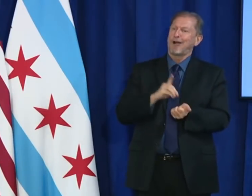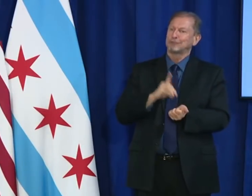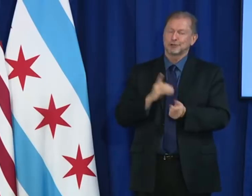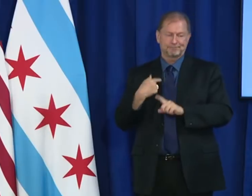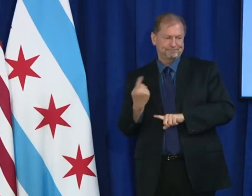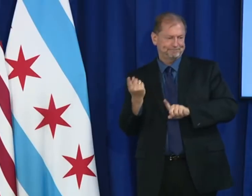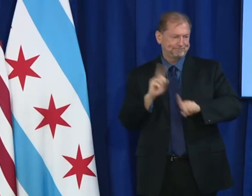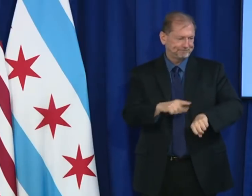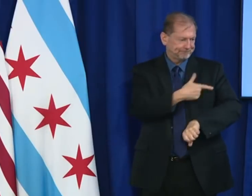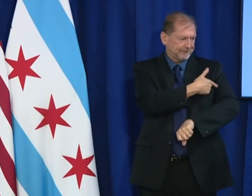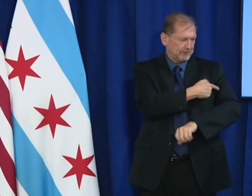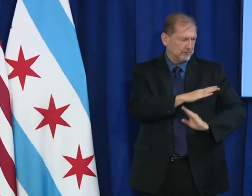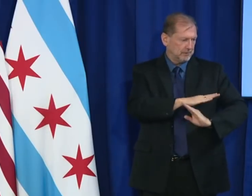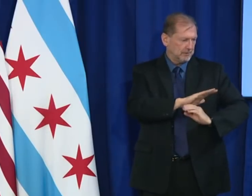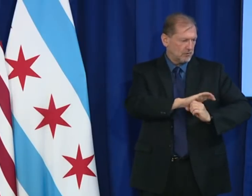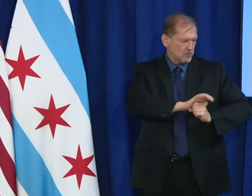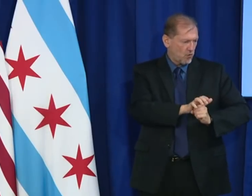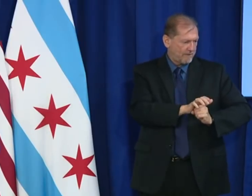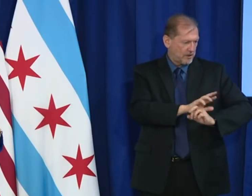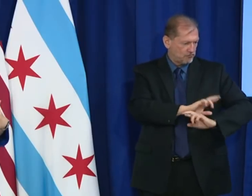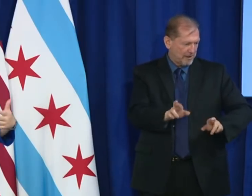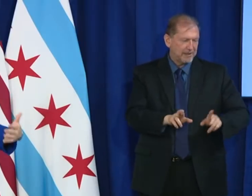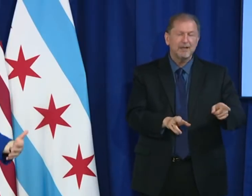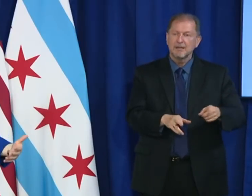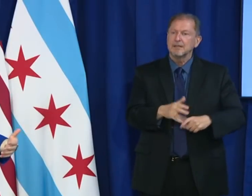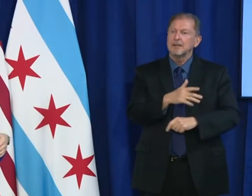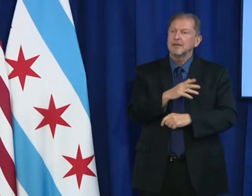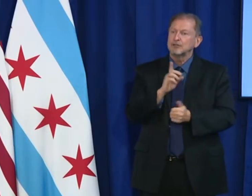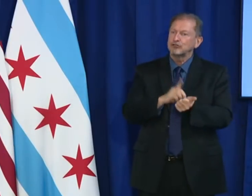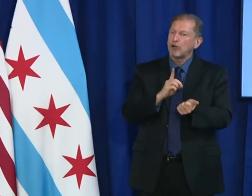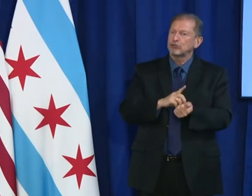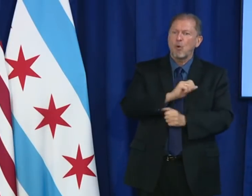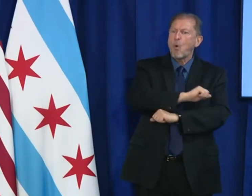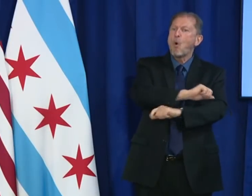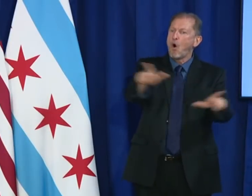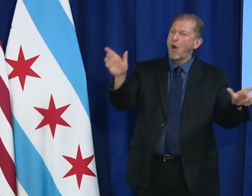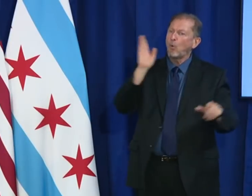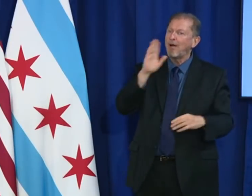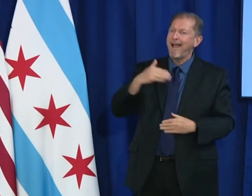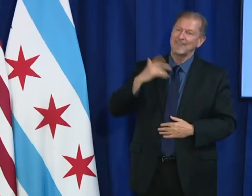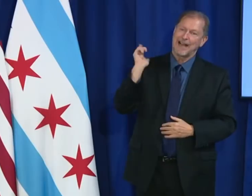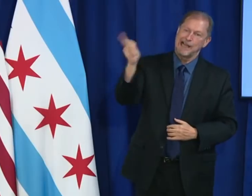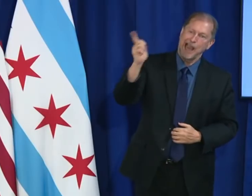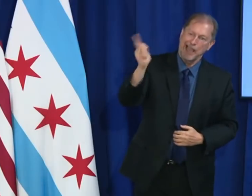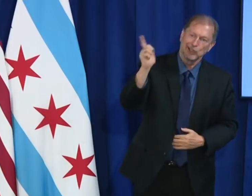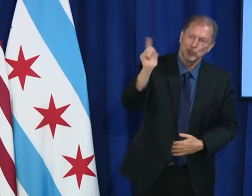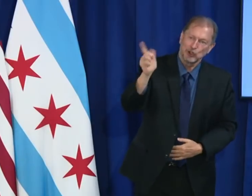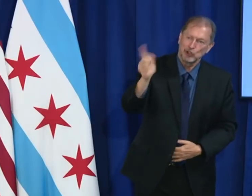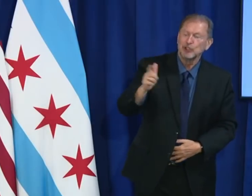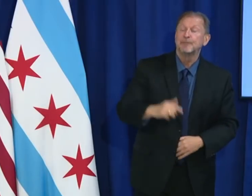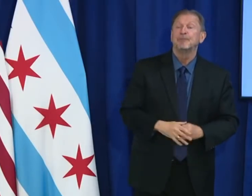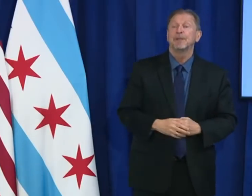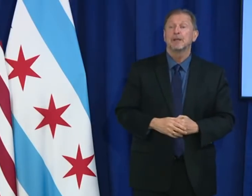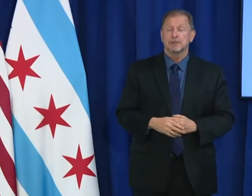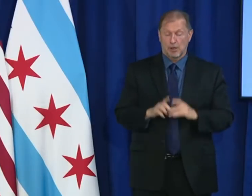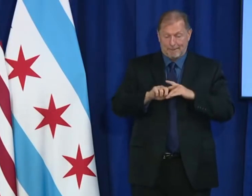pharmacist, and we'll be working to get this out sort of across the whole system. So I am not